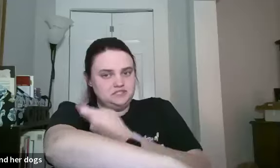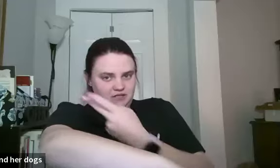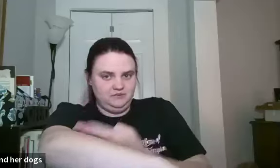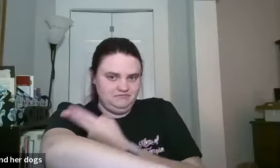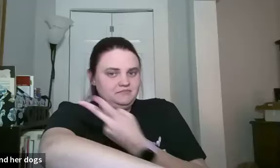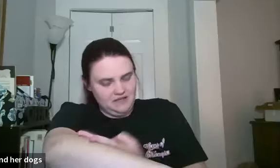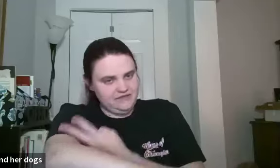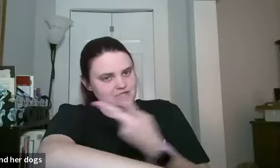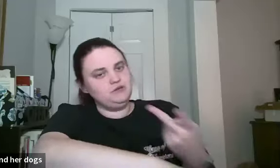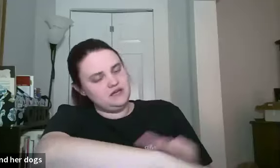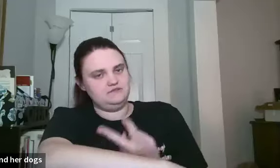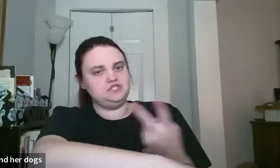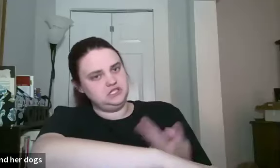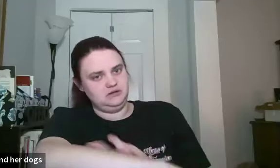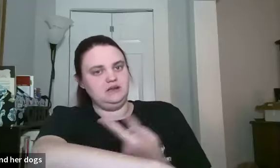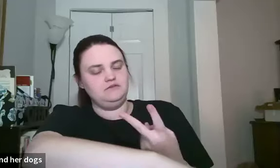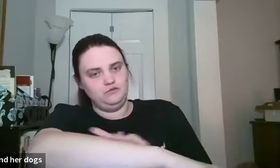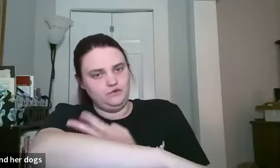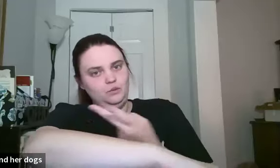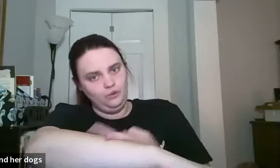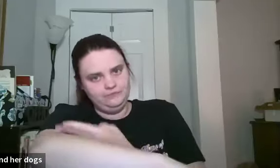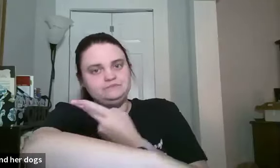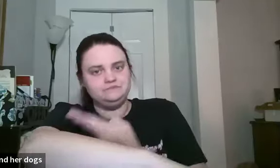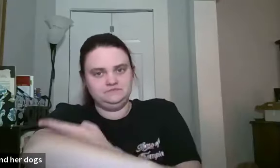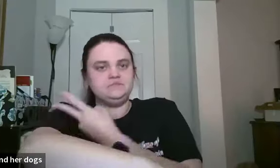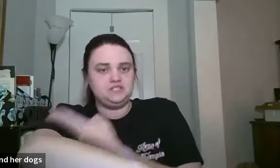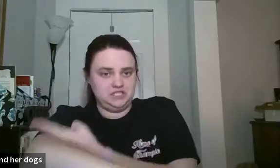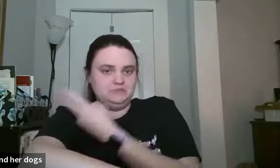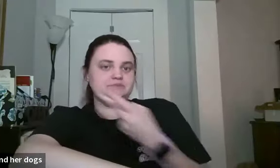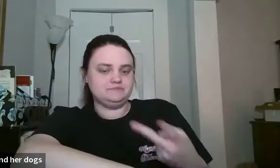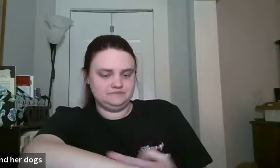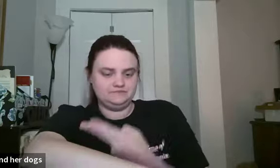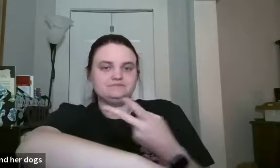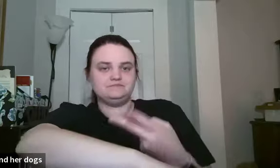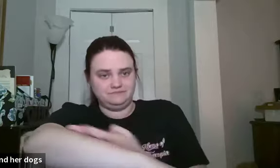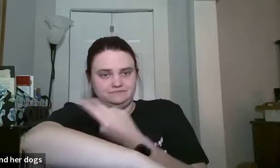Sheep. And this is because of the shearing for wool. Sheep.